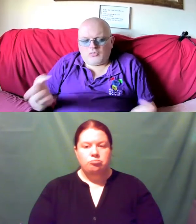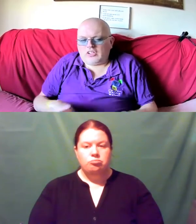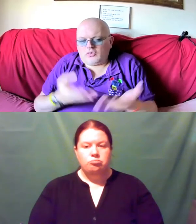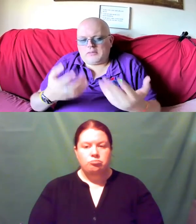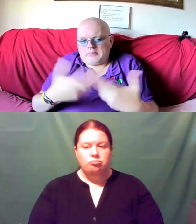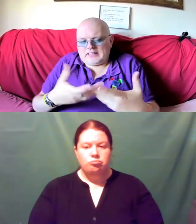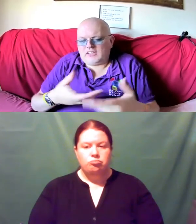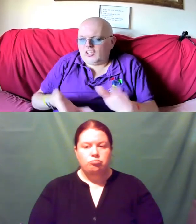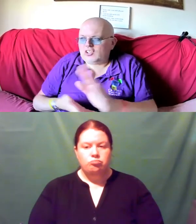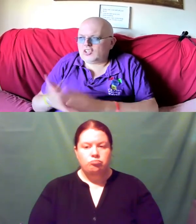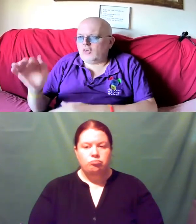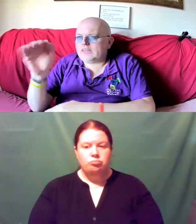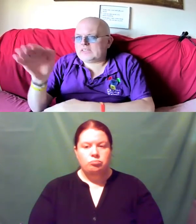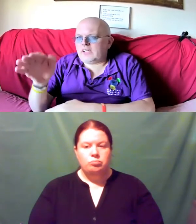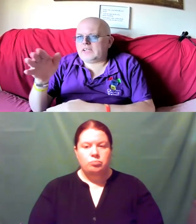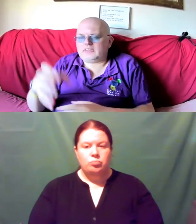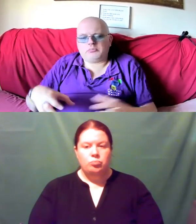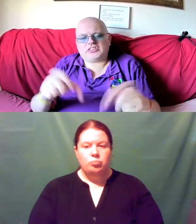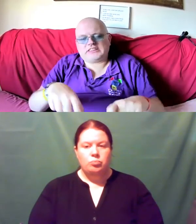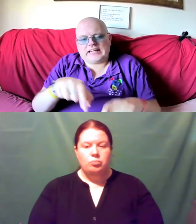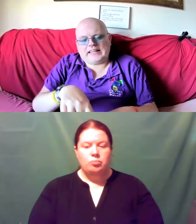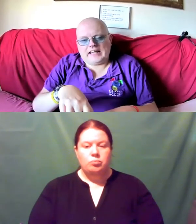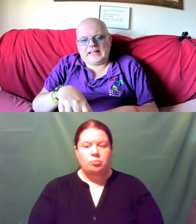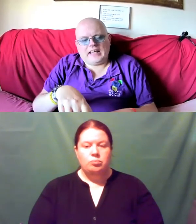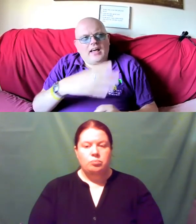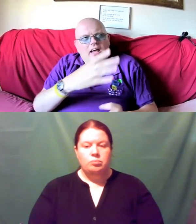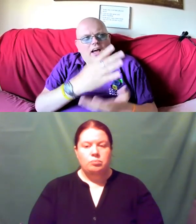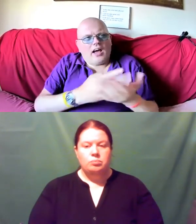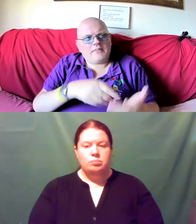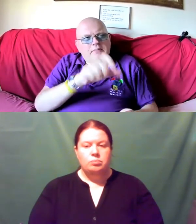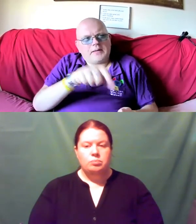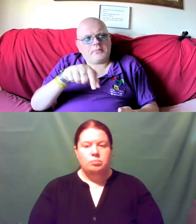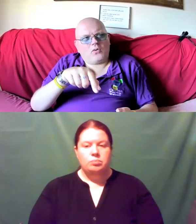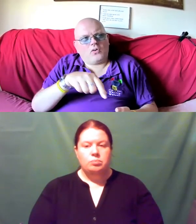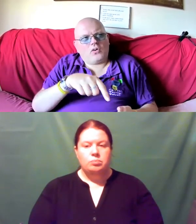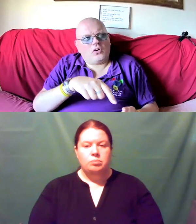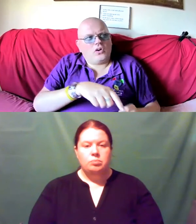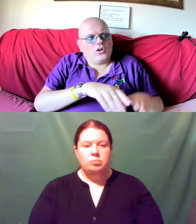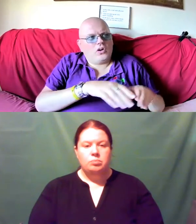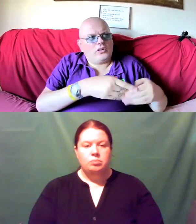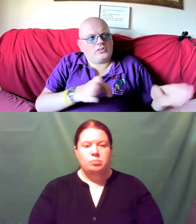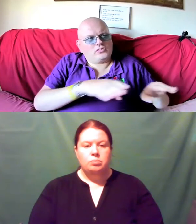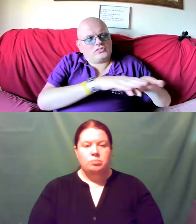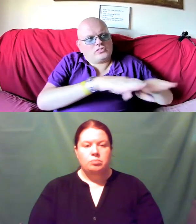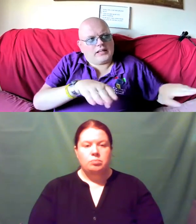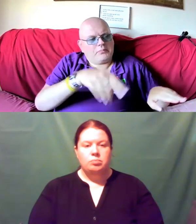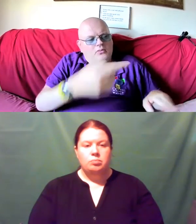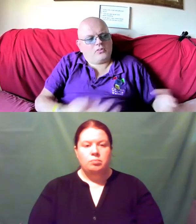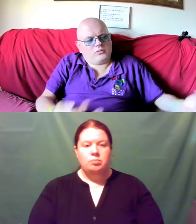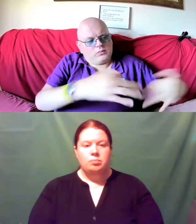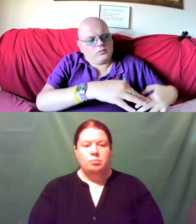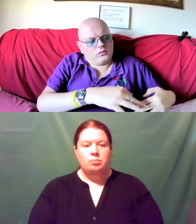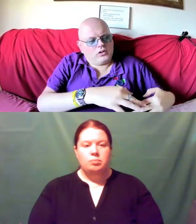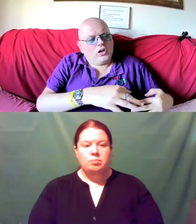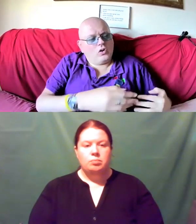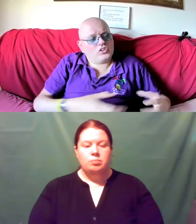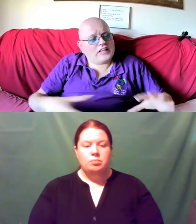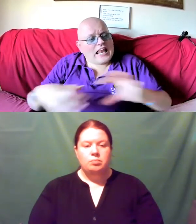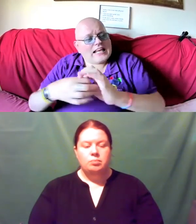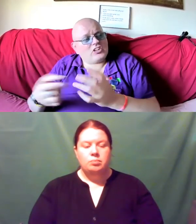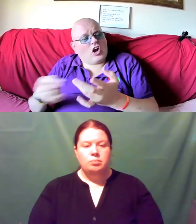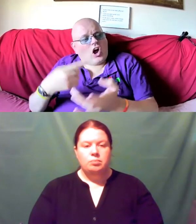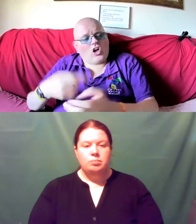So I reckon that about half of the folk that come to Open Table are part of other faith communities and are more, feel